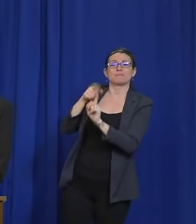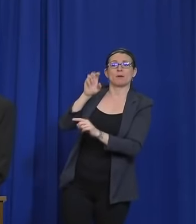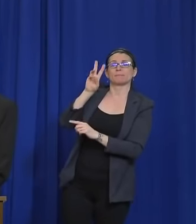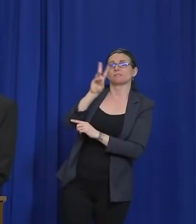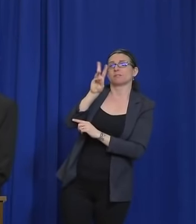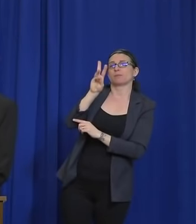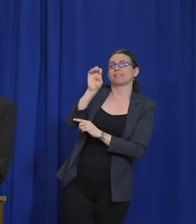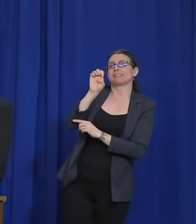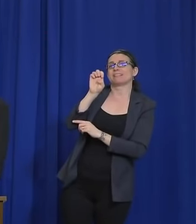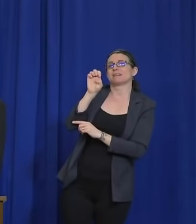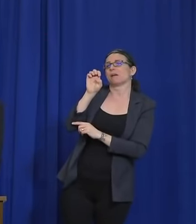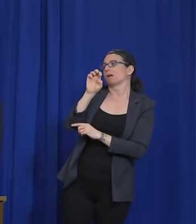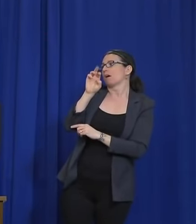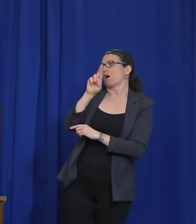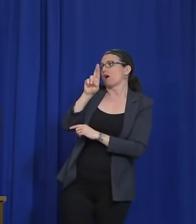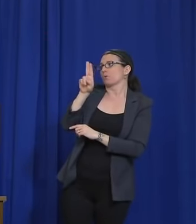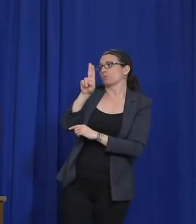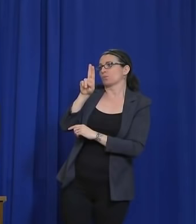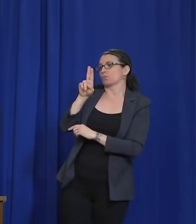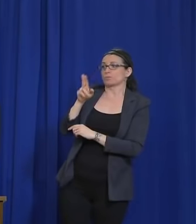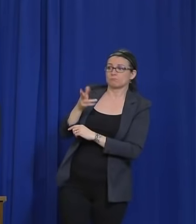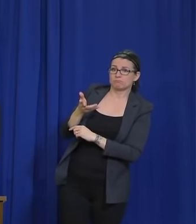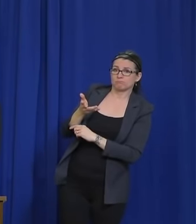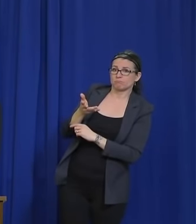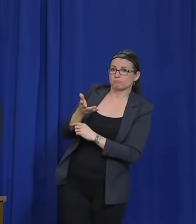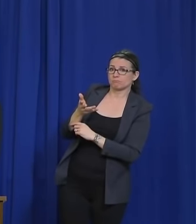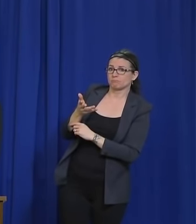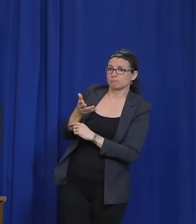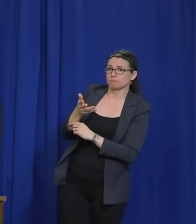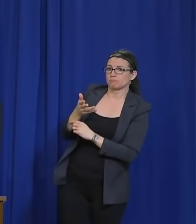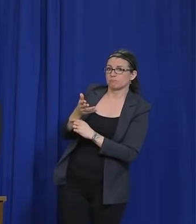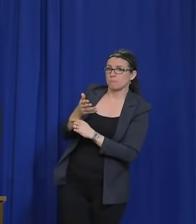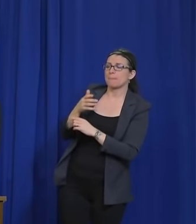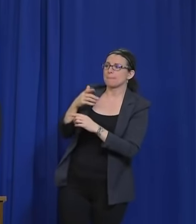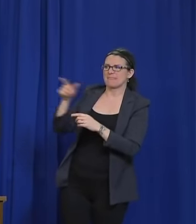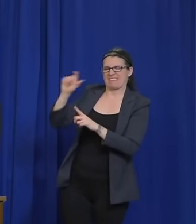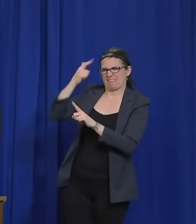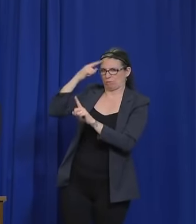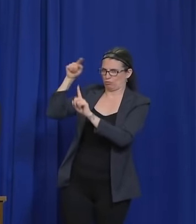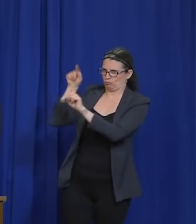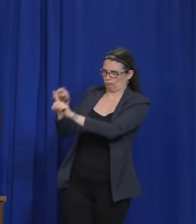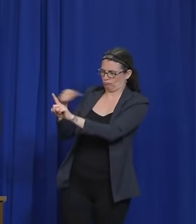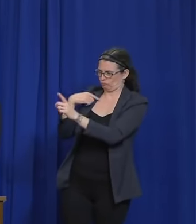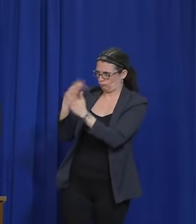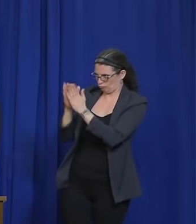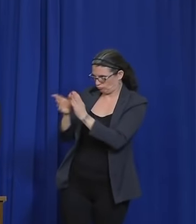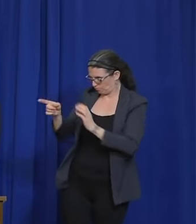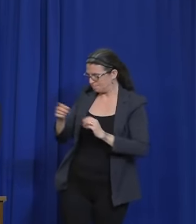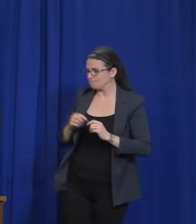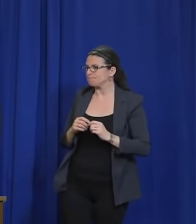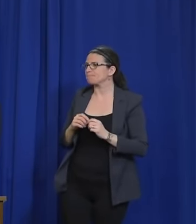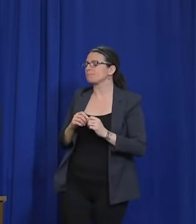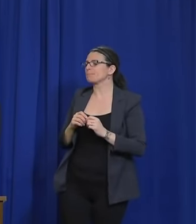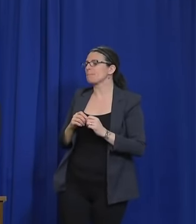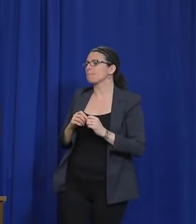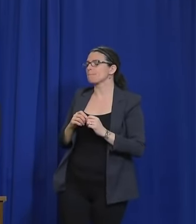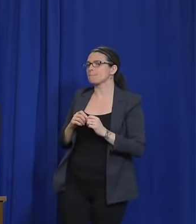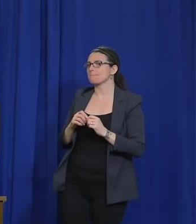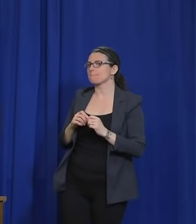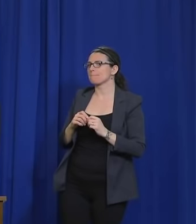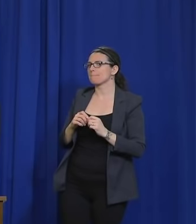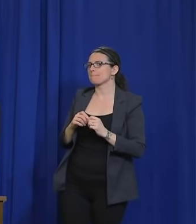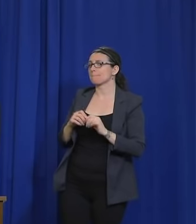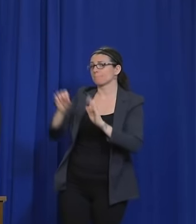you have a question? Excuse me. Thank you. This is for Governor Mills as well. Has the state been monitoring and enforcing the stay-at-home